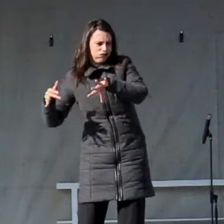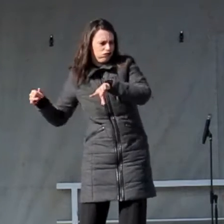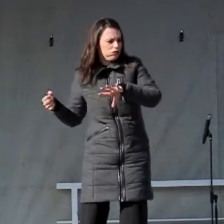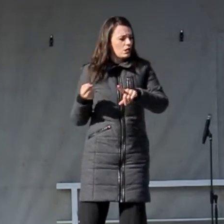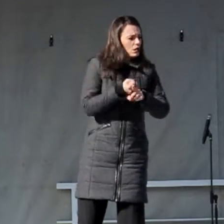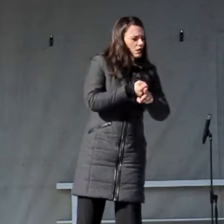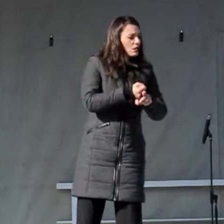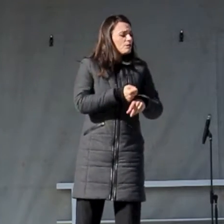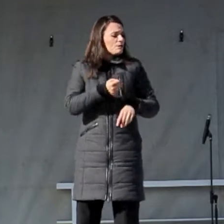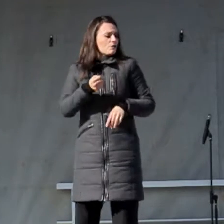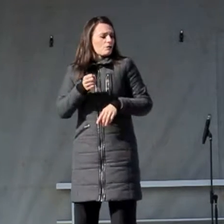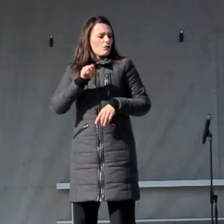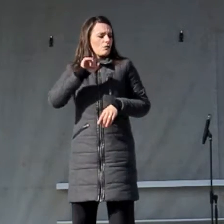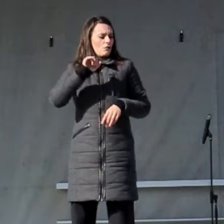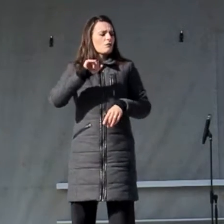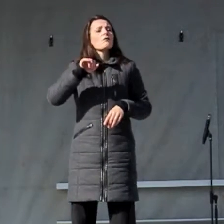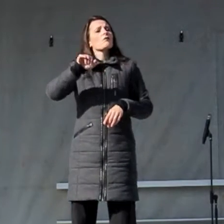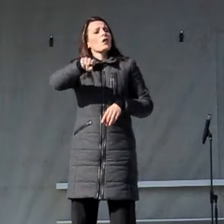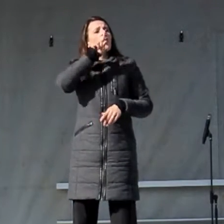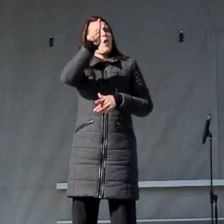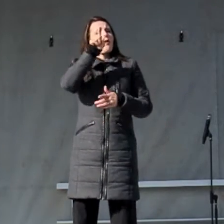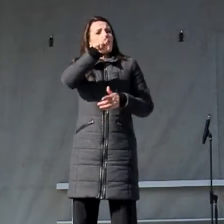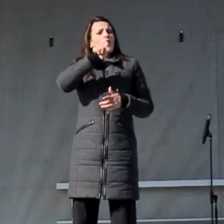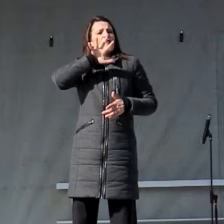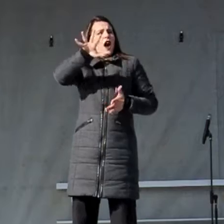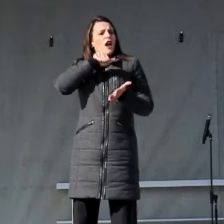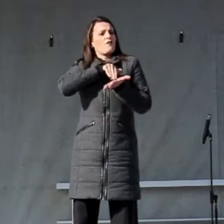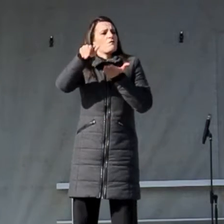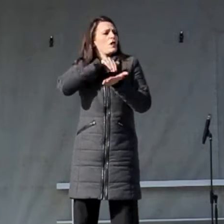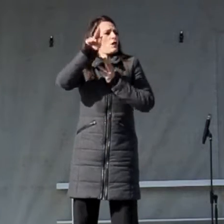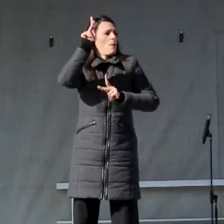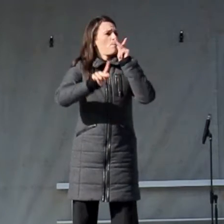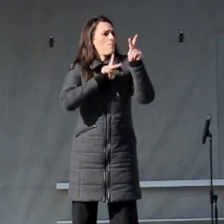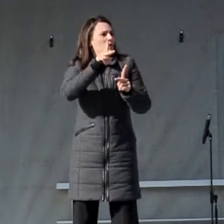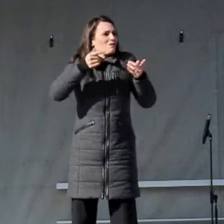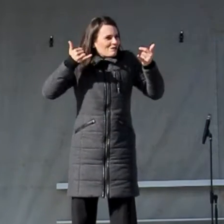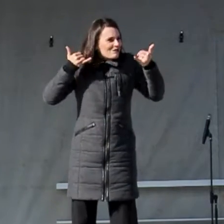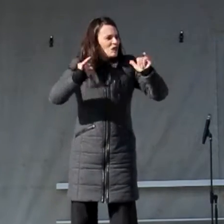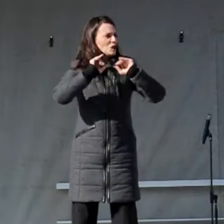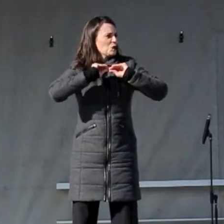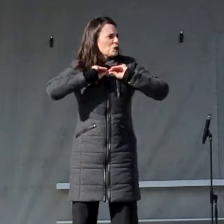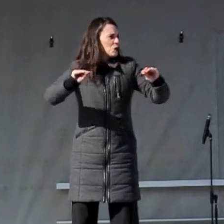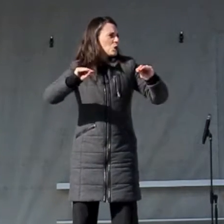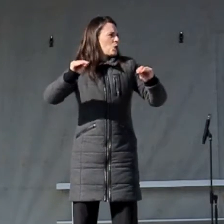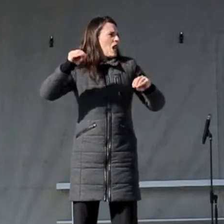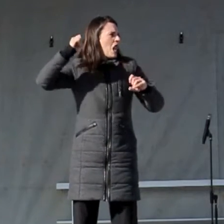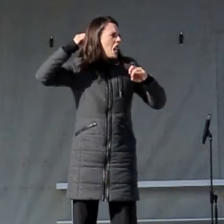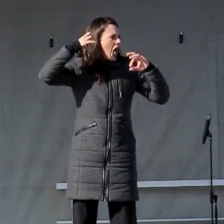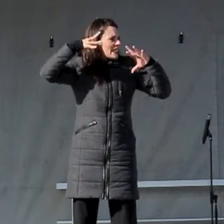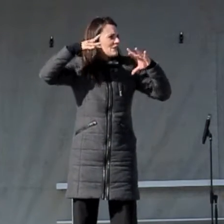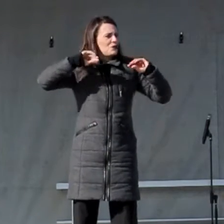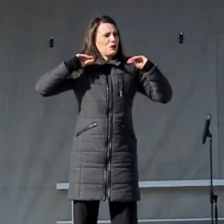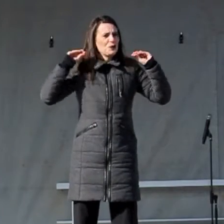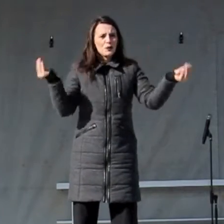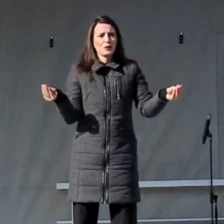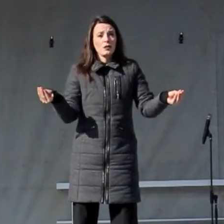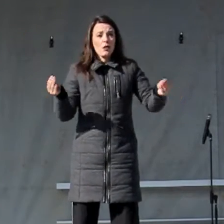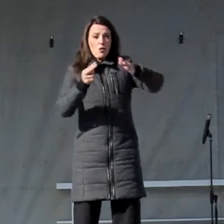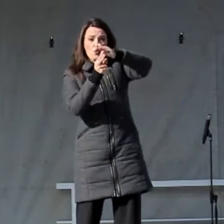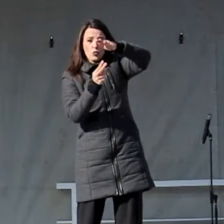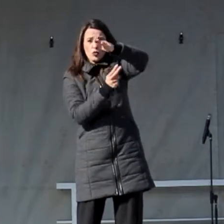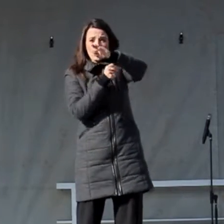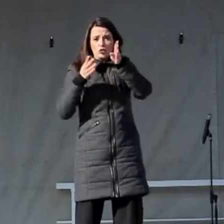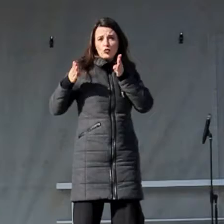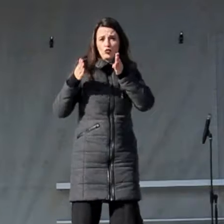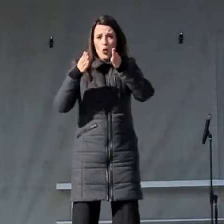1.5 million people still remain without light. The bridges and